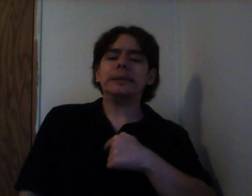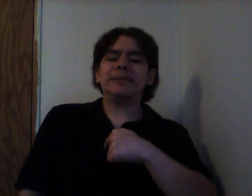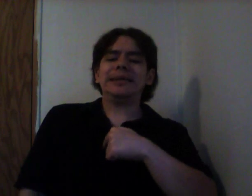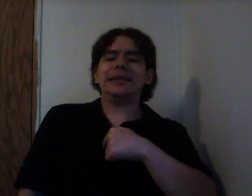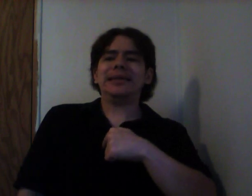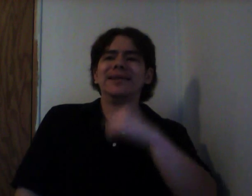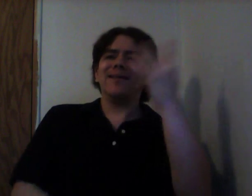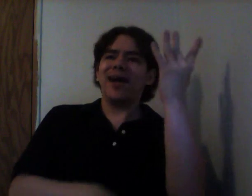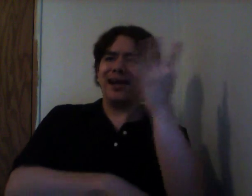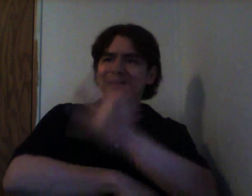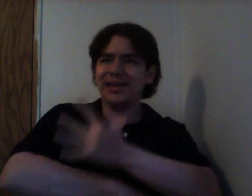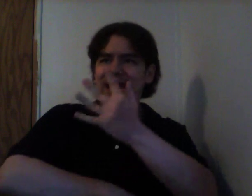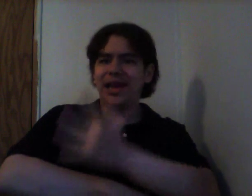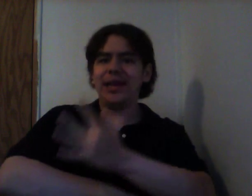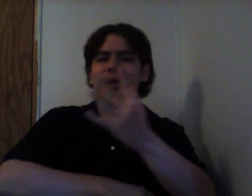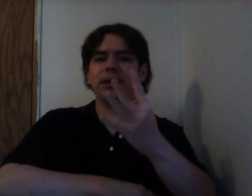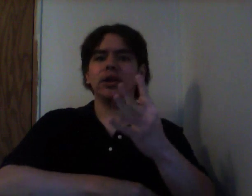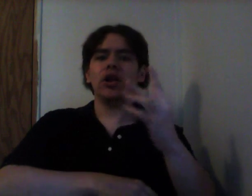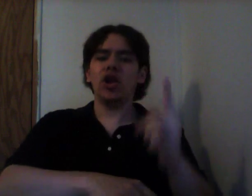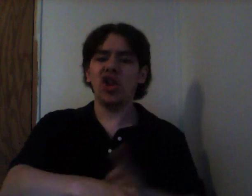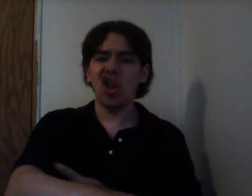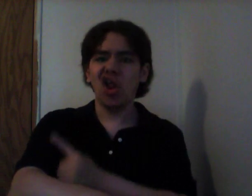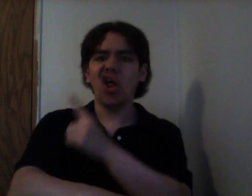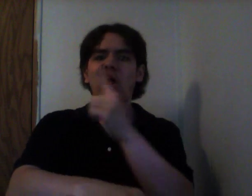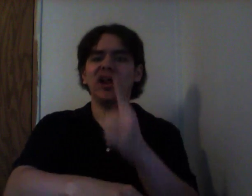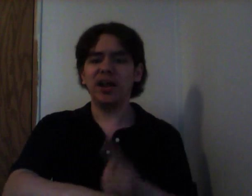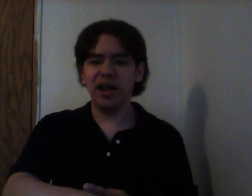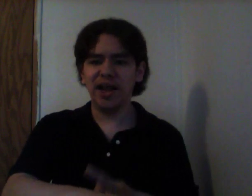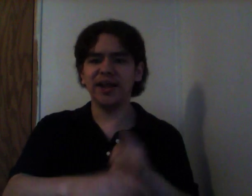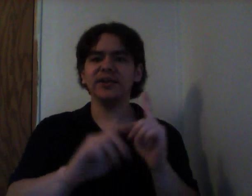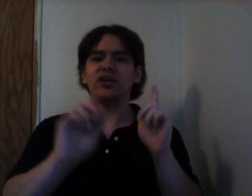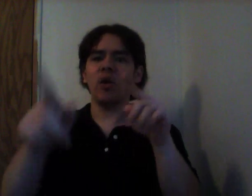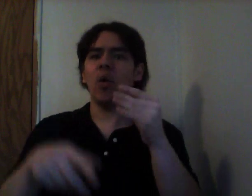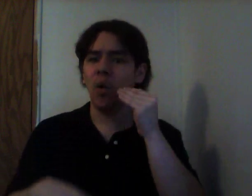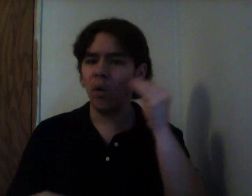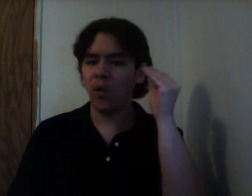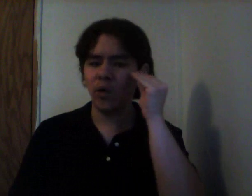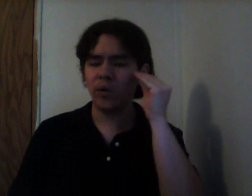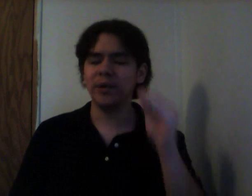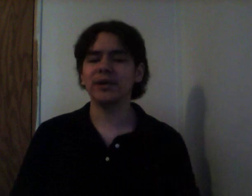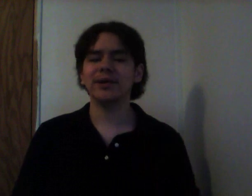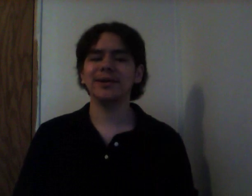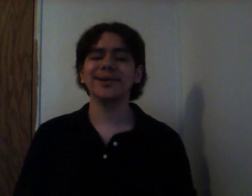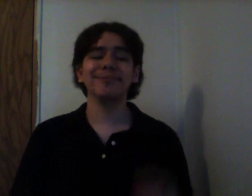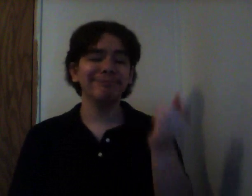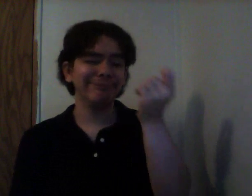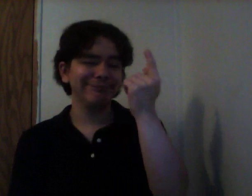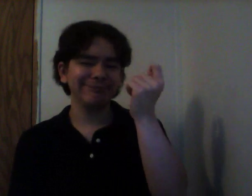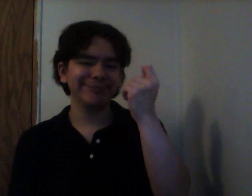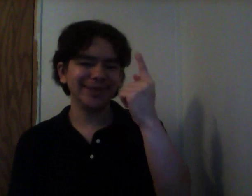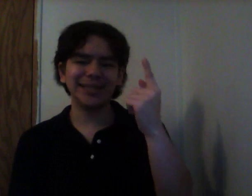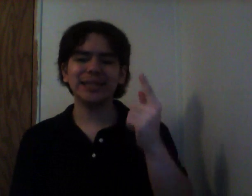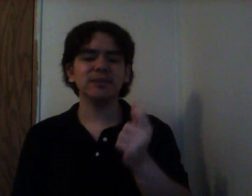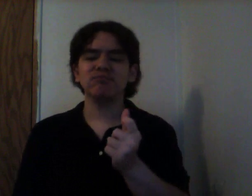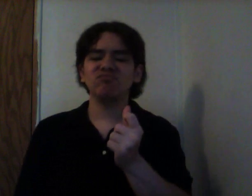not very understandable, because this is a kind of quirk of Spanish that they use the